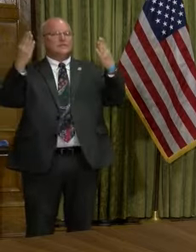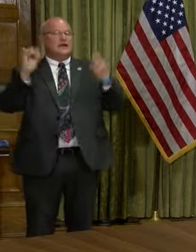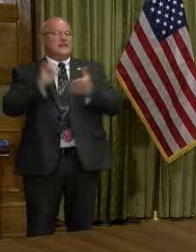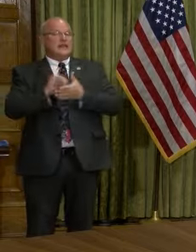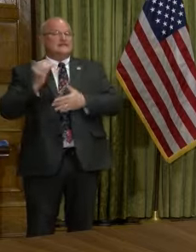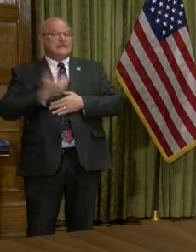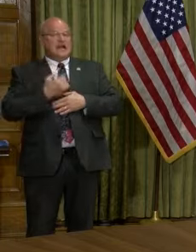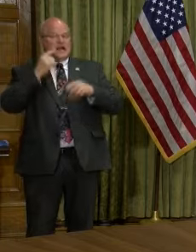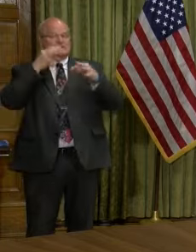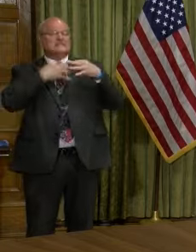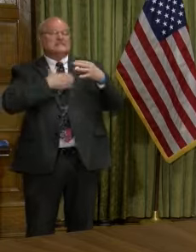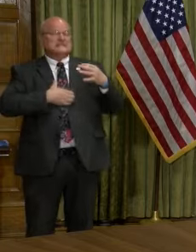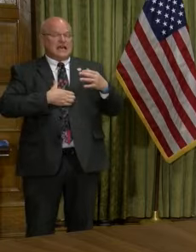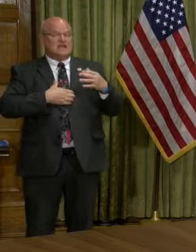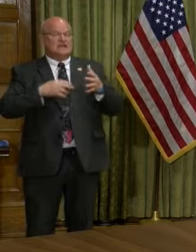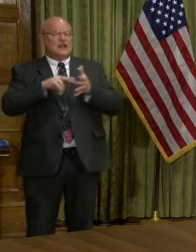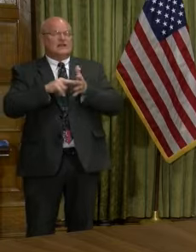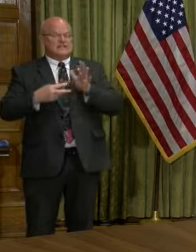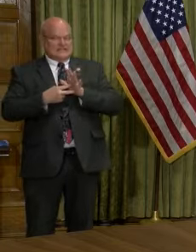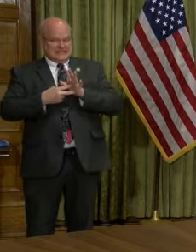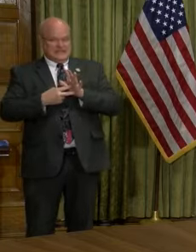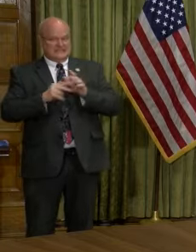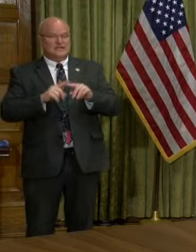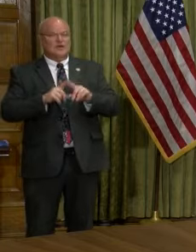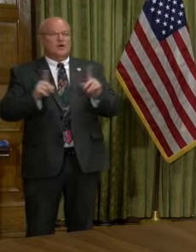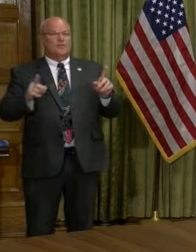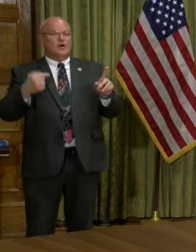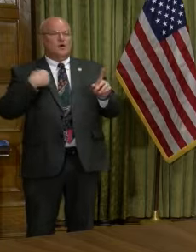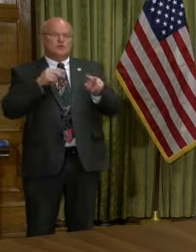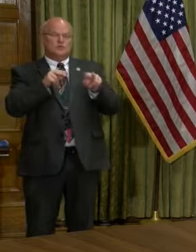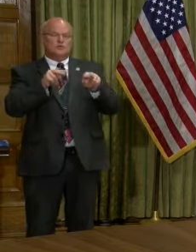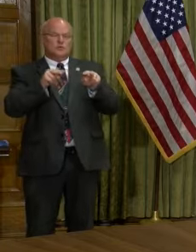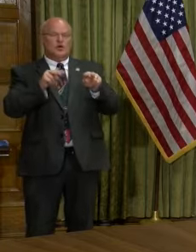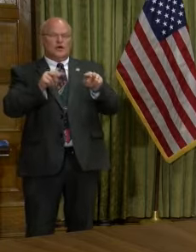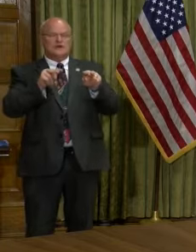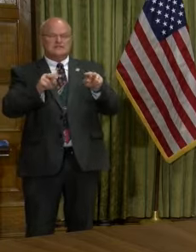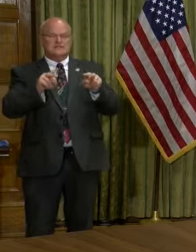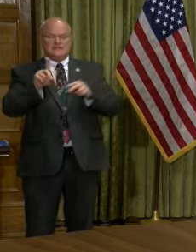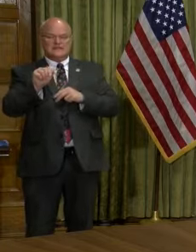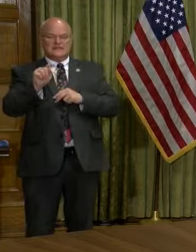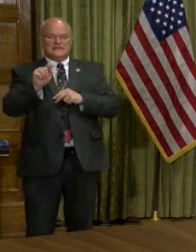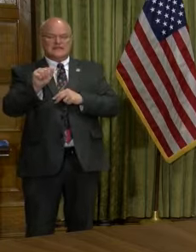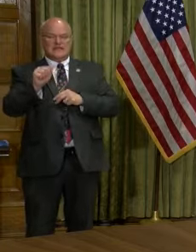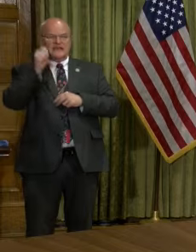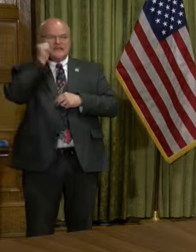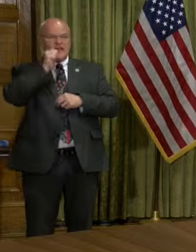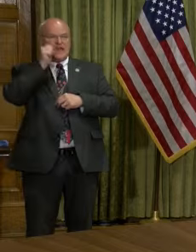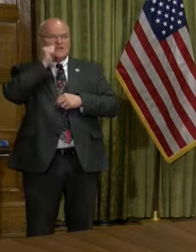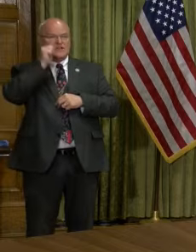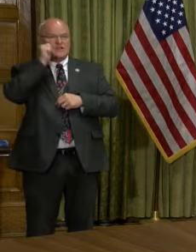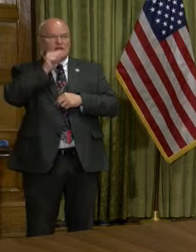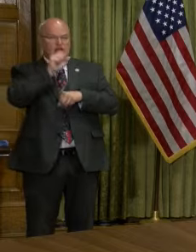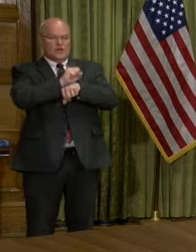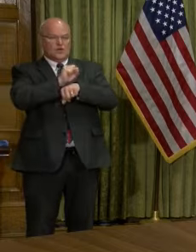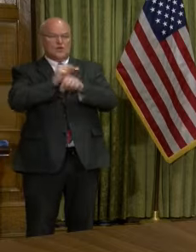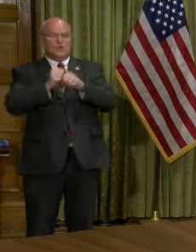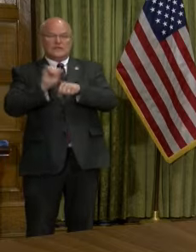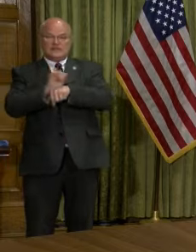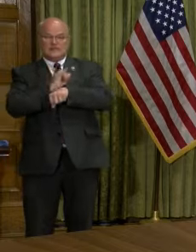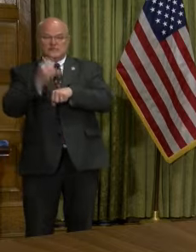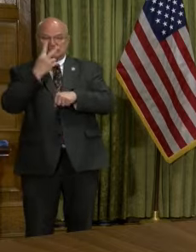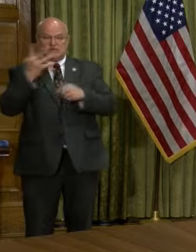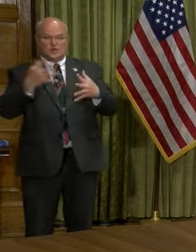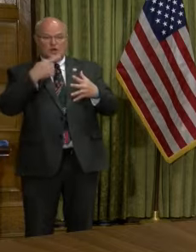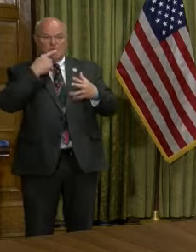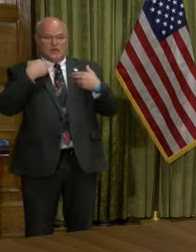our desire and that is our intent. But we're going to be watching the data every day. We're going to be working with the industry to see what